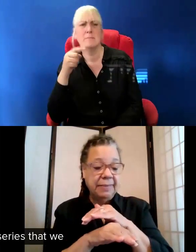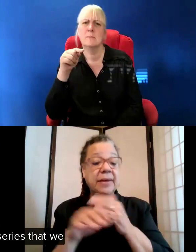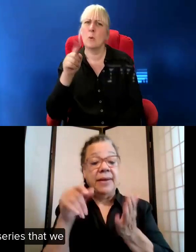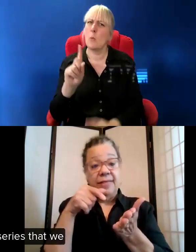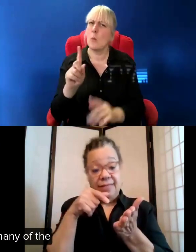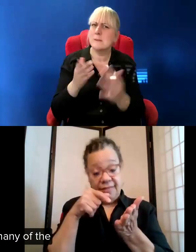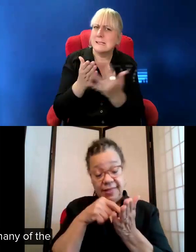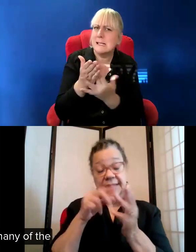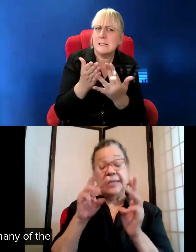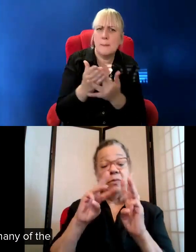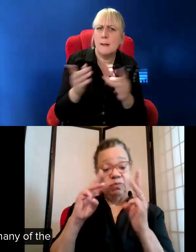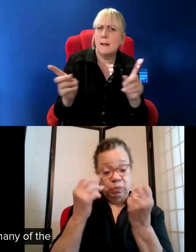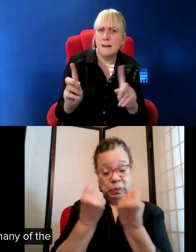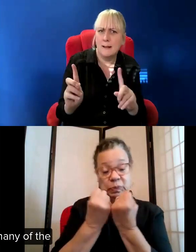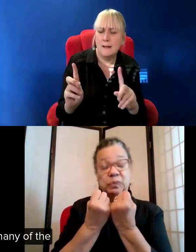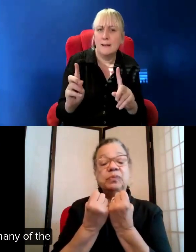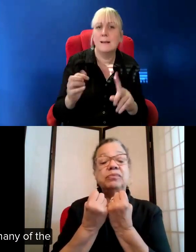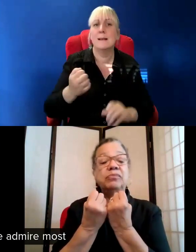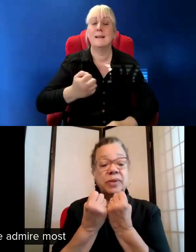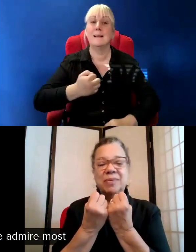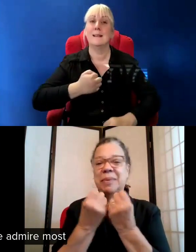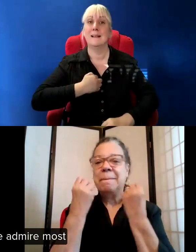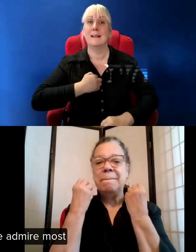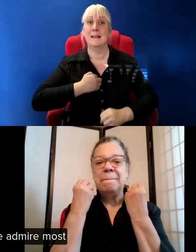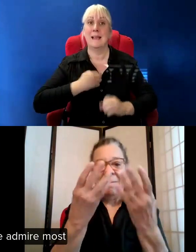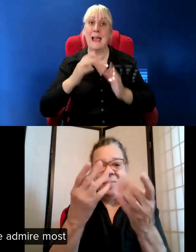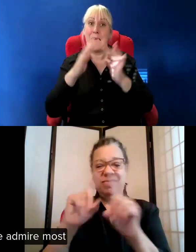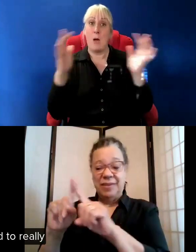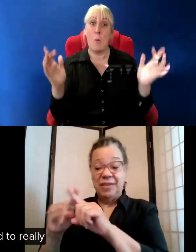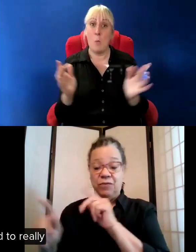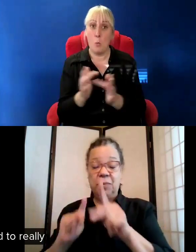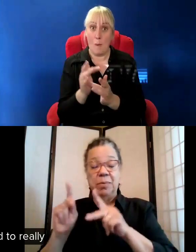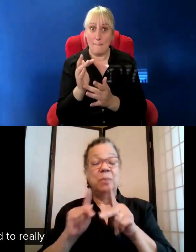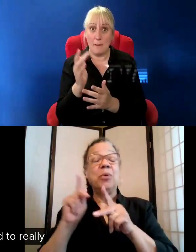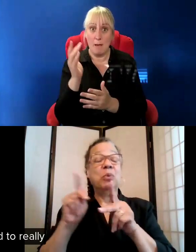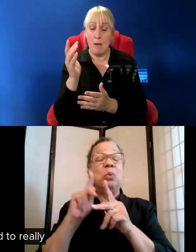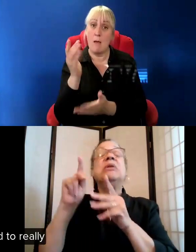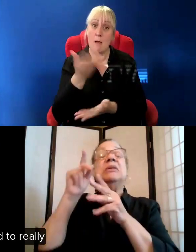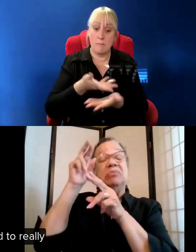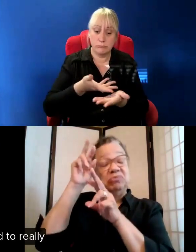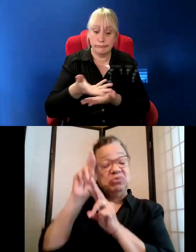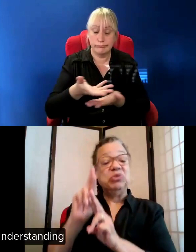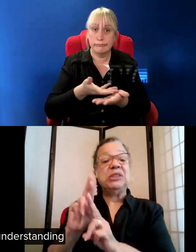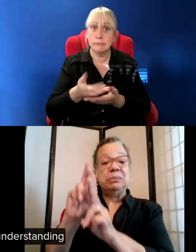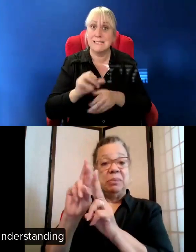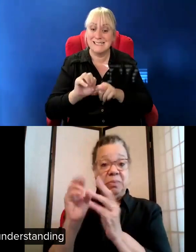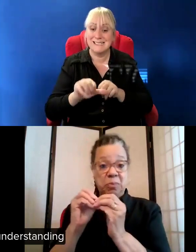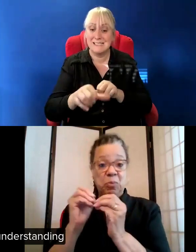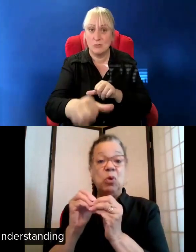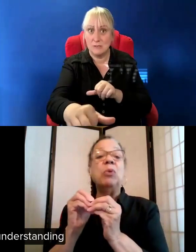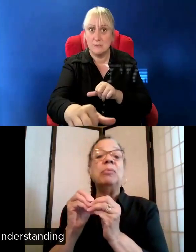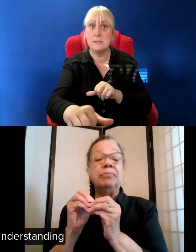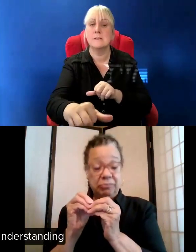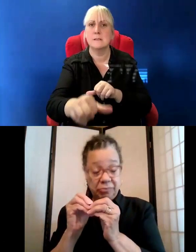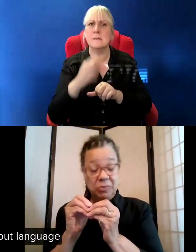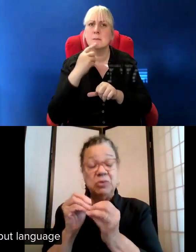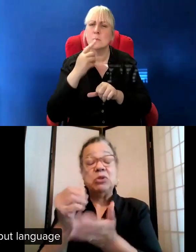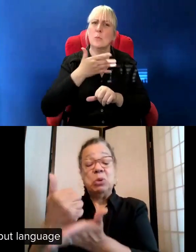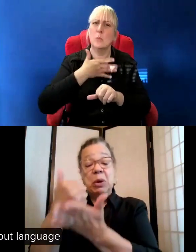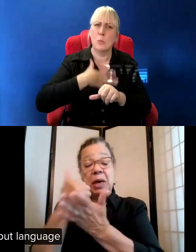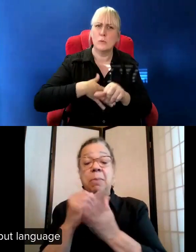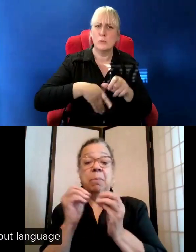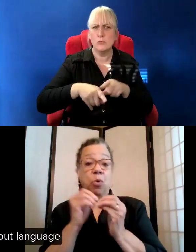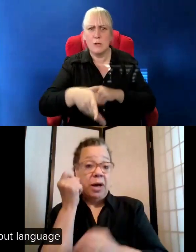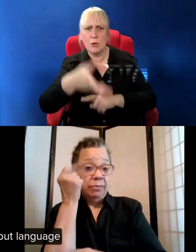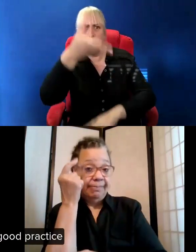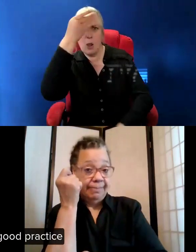webinar series that we do is with many of the people that we admire most in this field, to really broaden our understanding and to